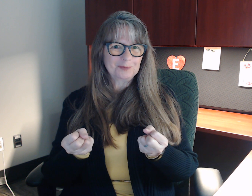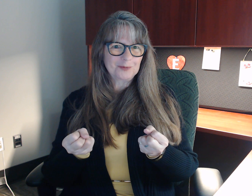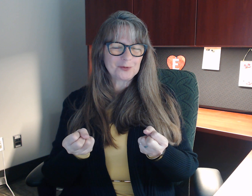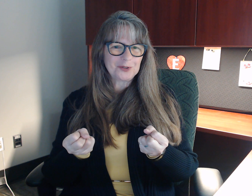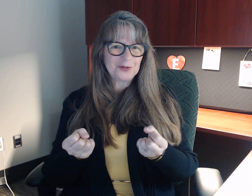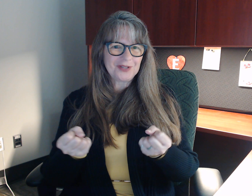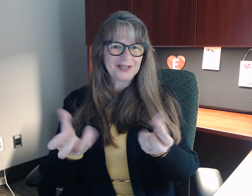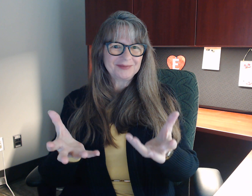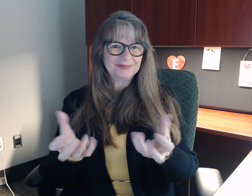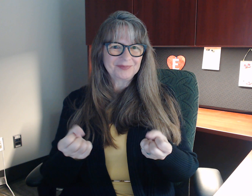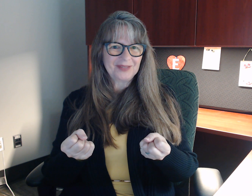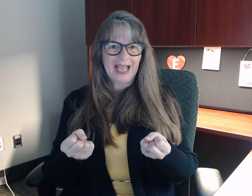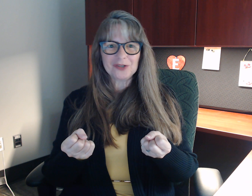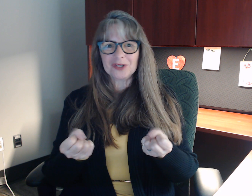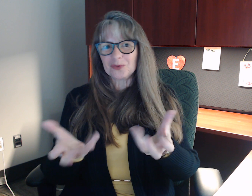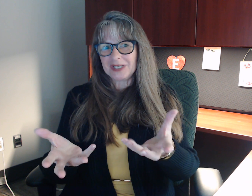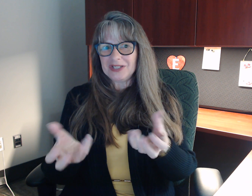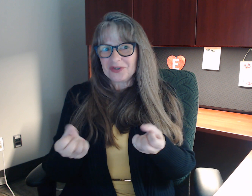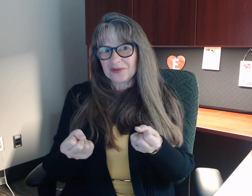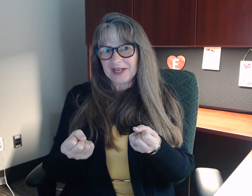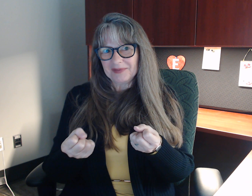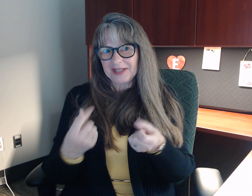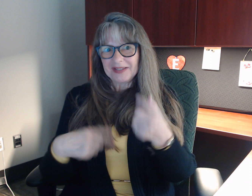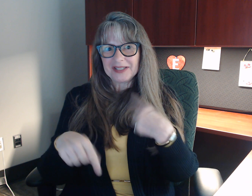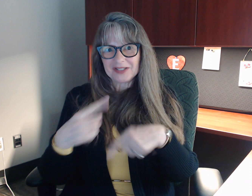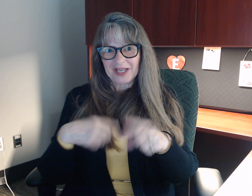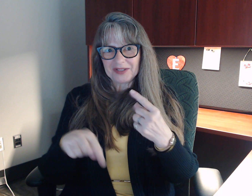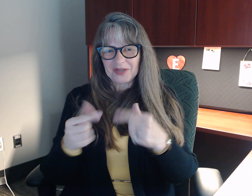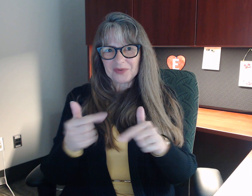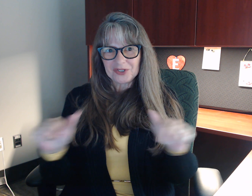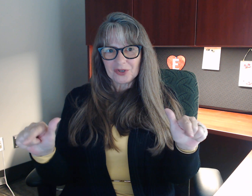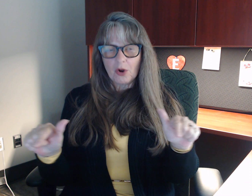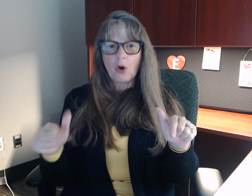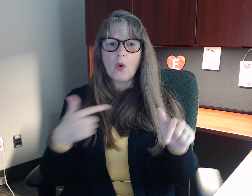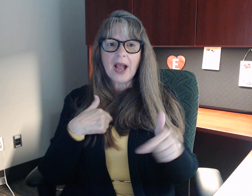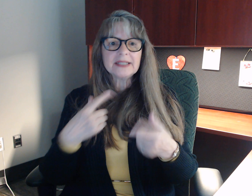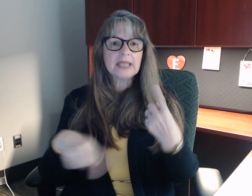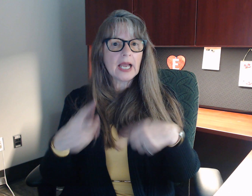Which one do you like? Actually, this one's easier, right? Than sign language. Oh, I sign.